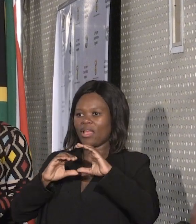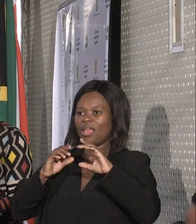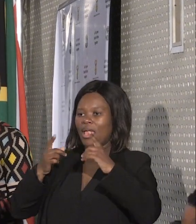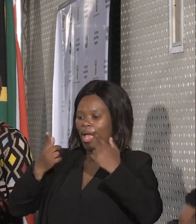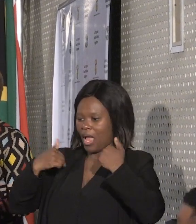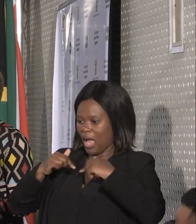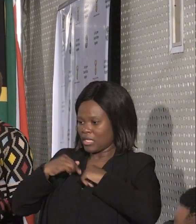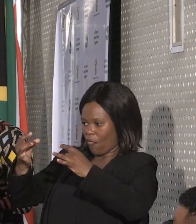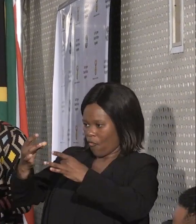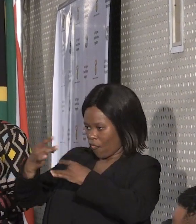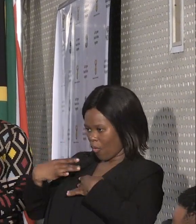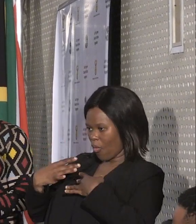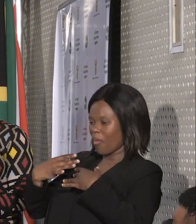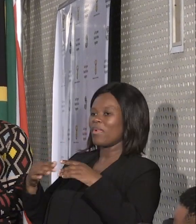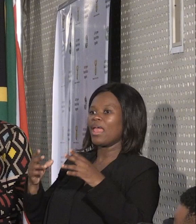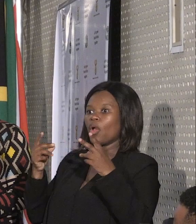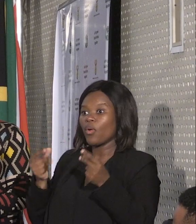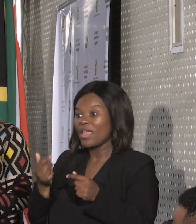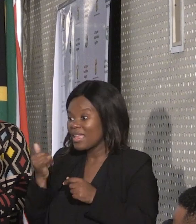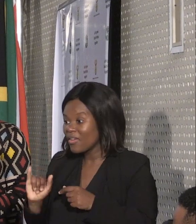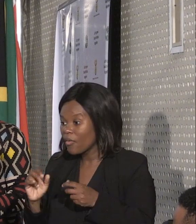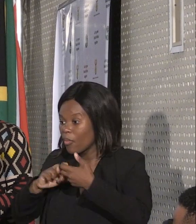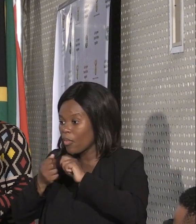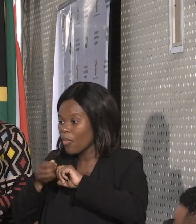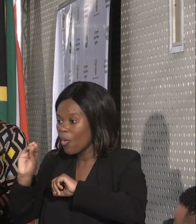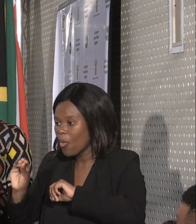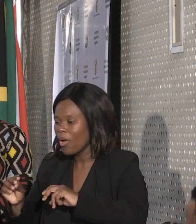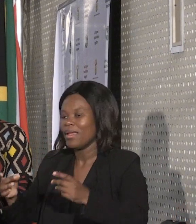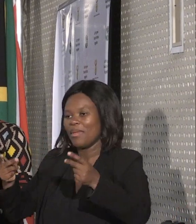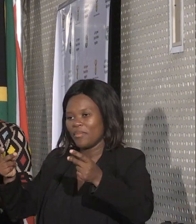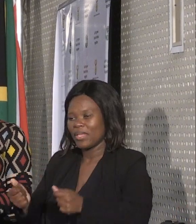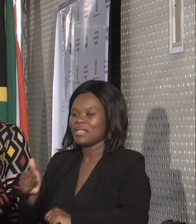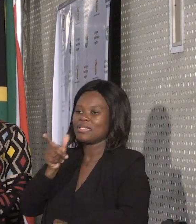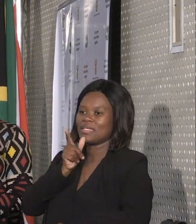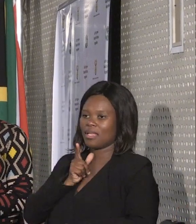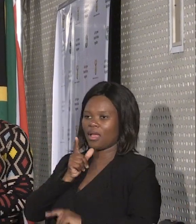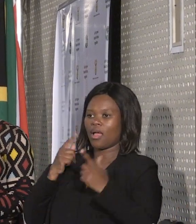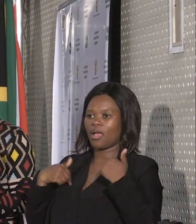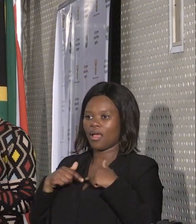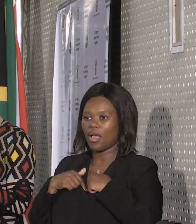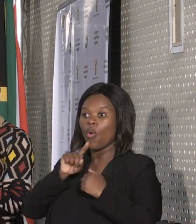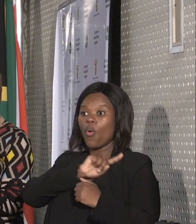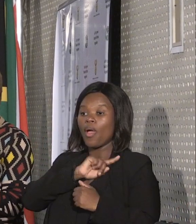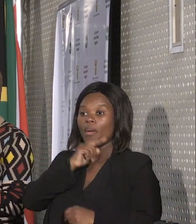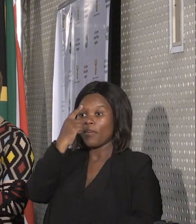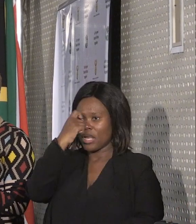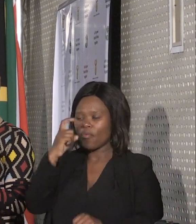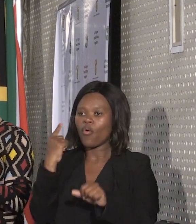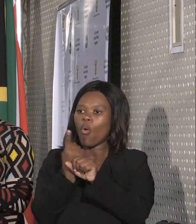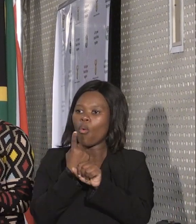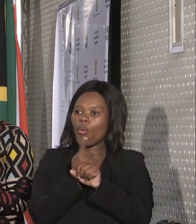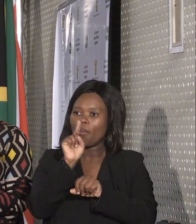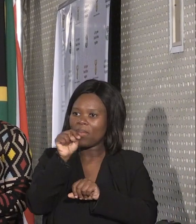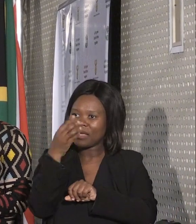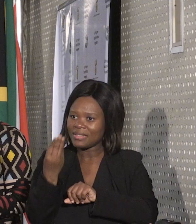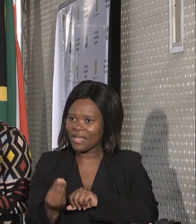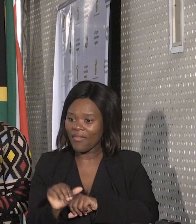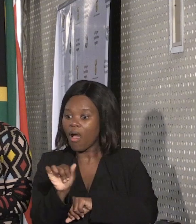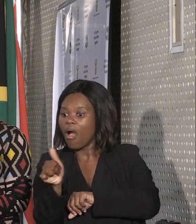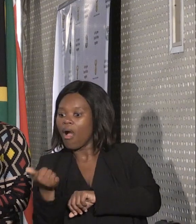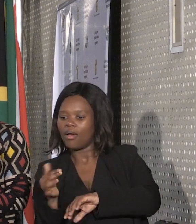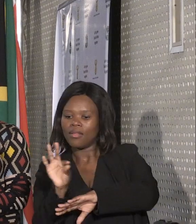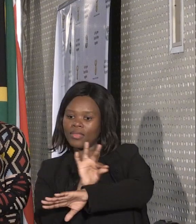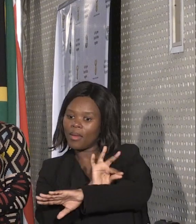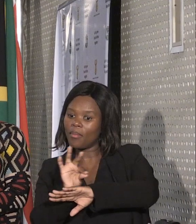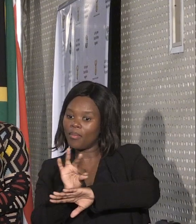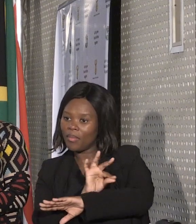as quickly as possible every time there's a problem, because Sibeliva Uguti, we must always have a plan B which will